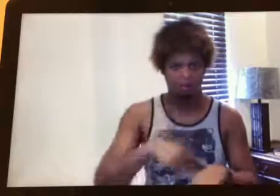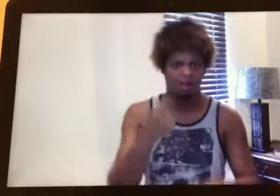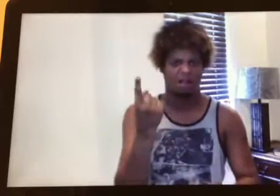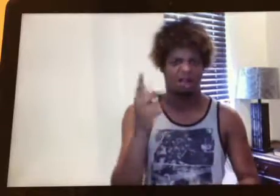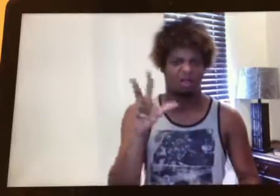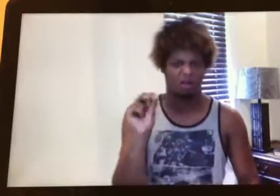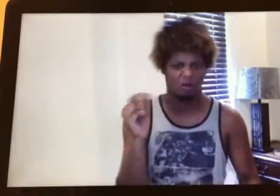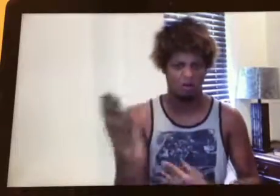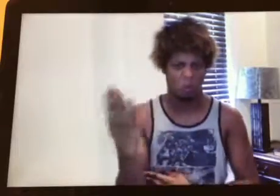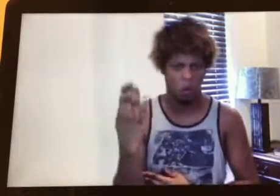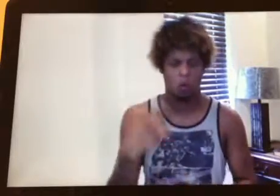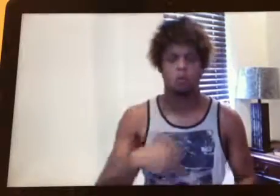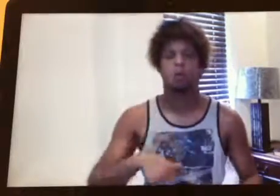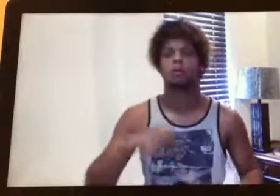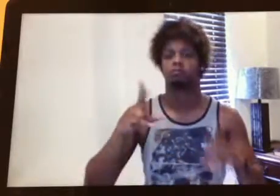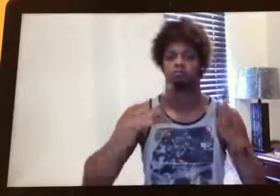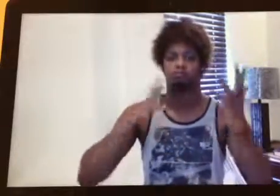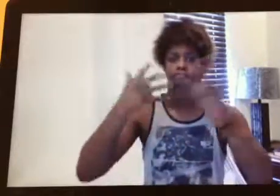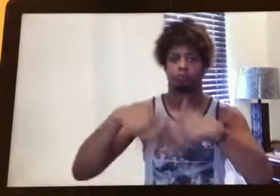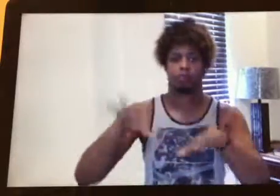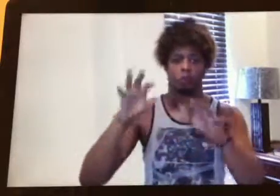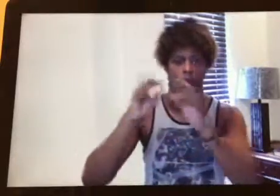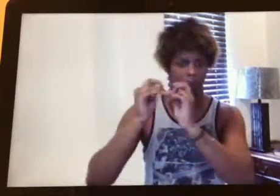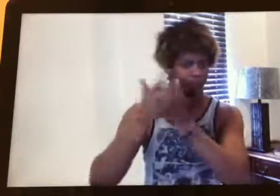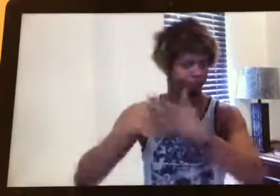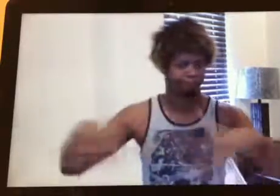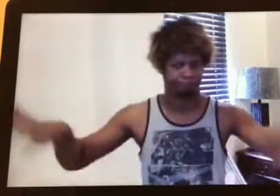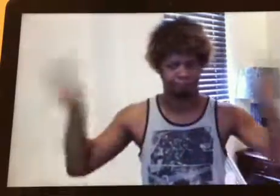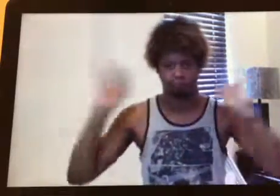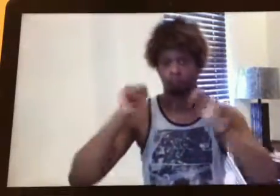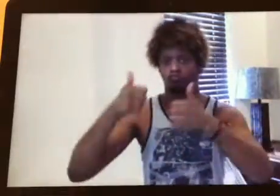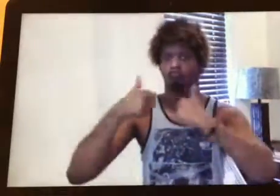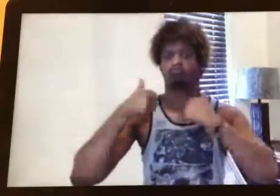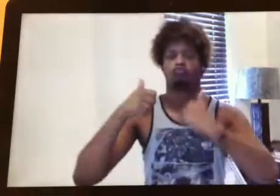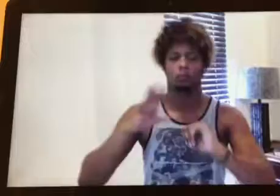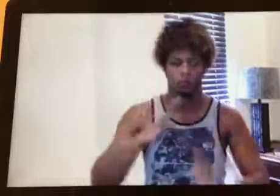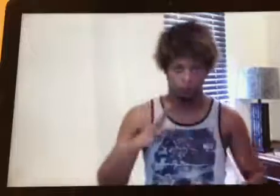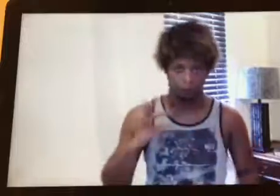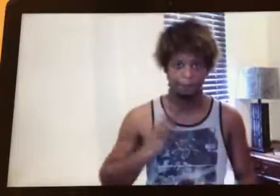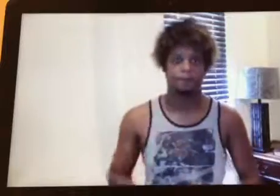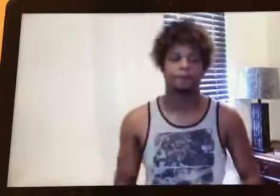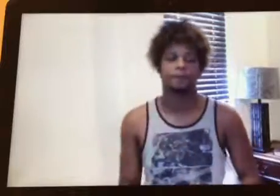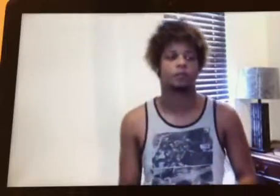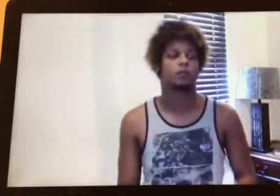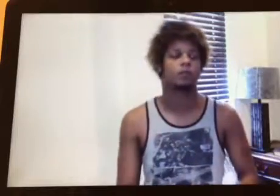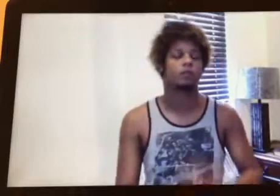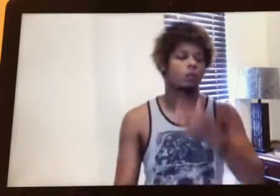for June 19th at around 11:30. Everything was all well and good to go and we were fine.